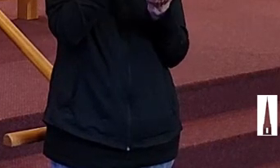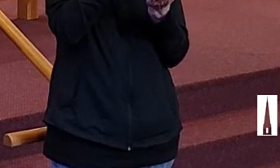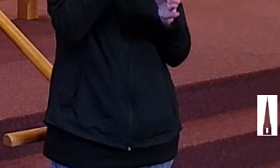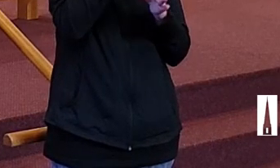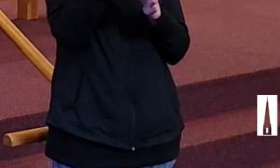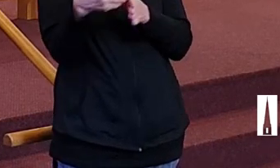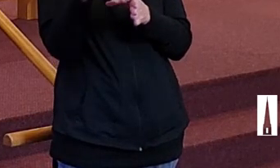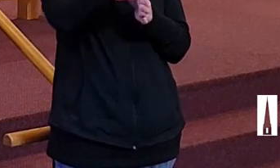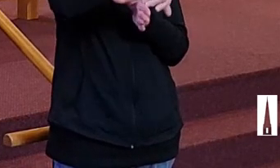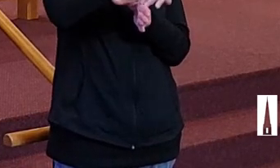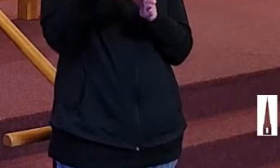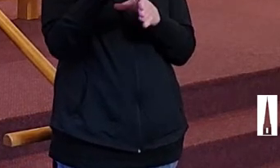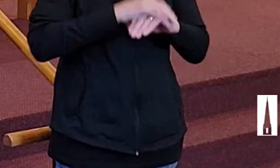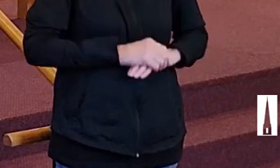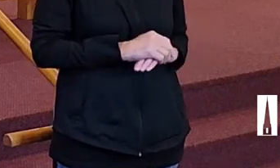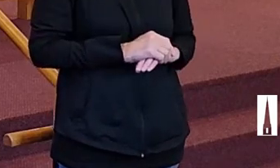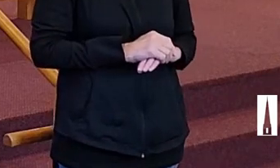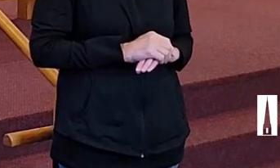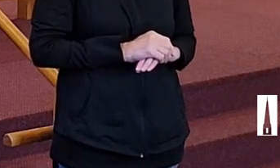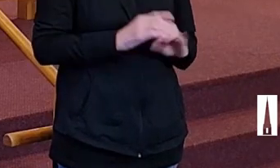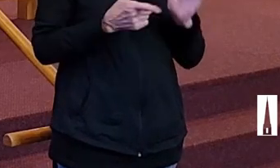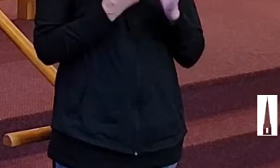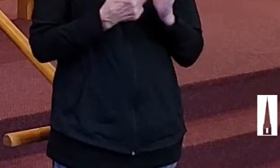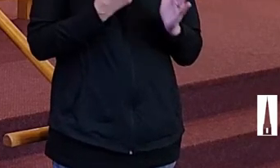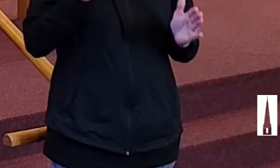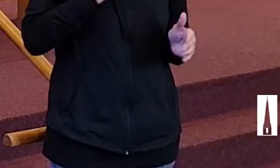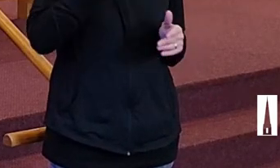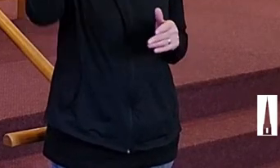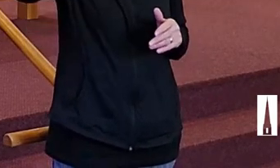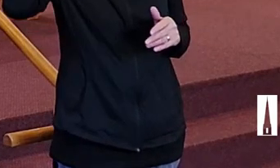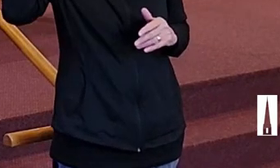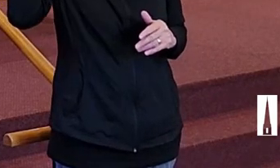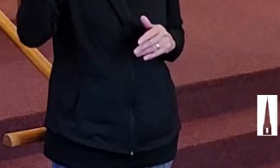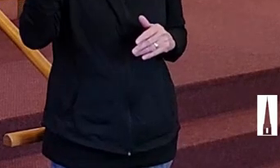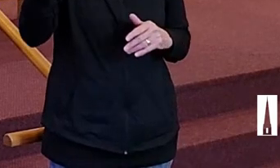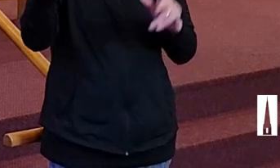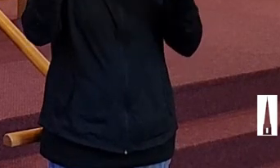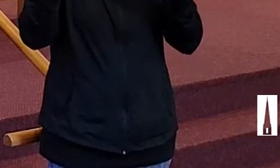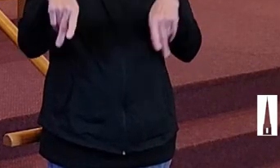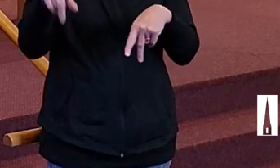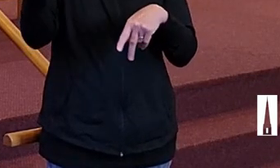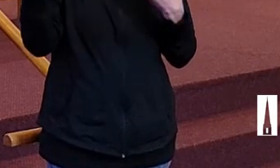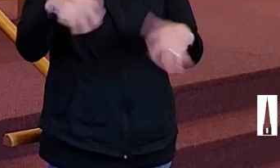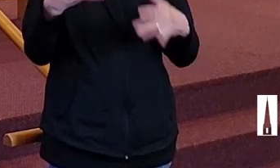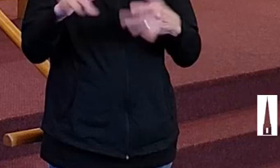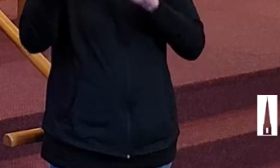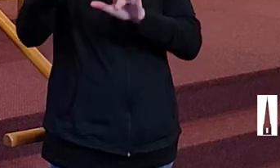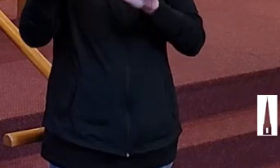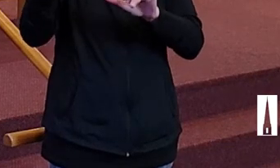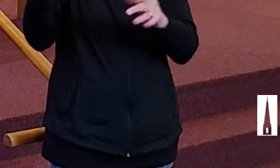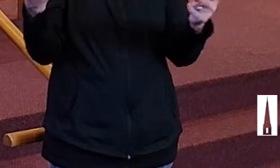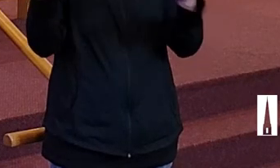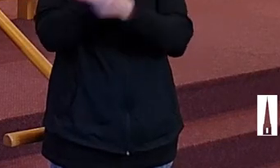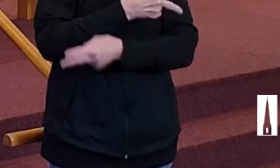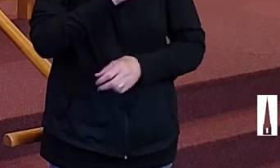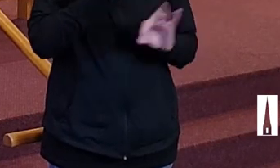How often do we tell ourselves, oh, this person or that person has it worse? How often do we